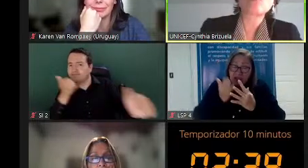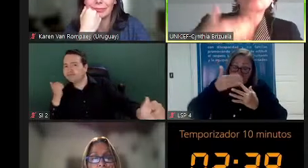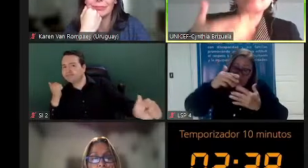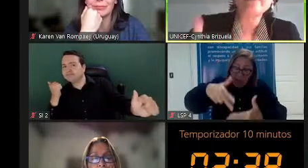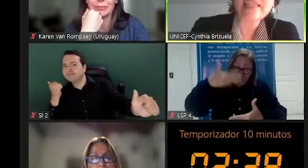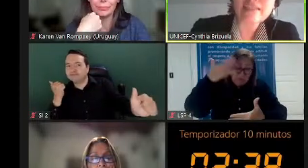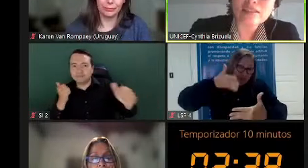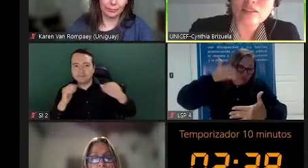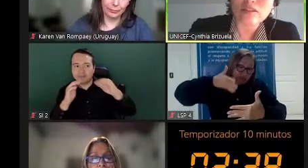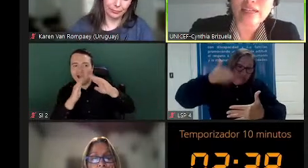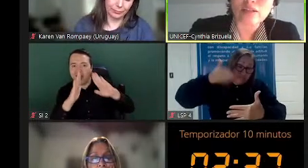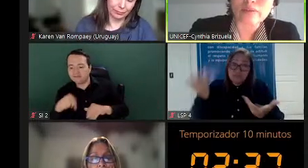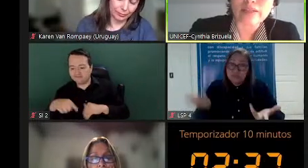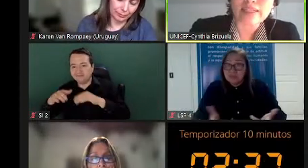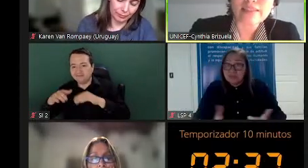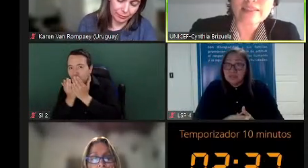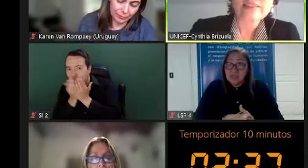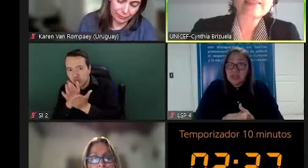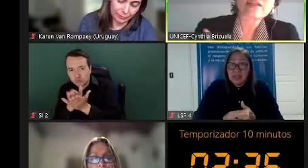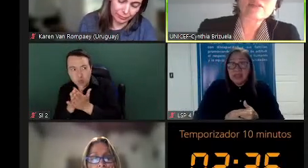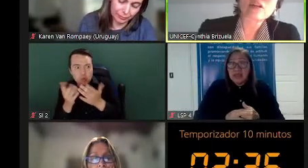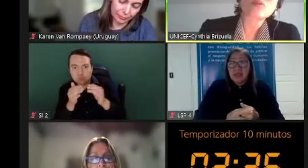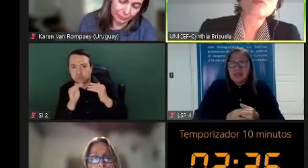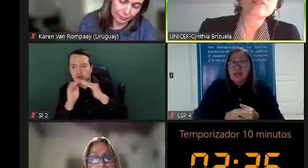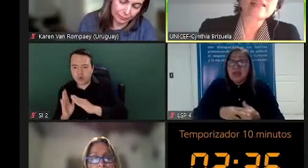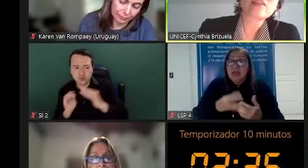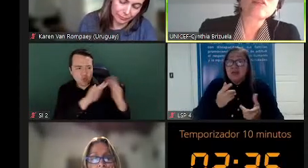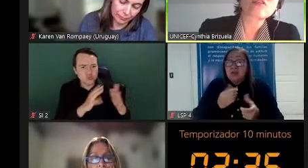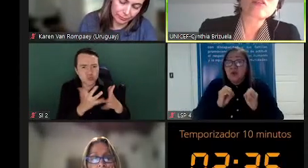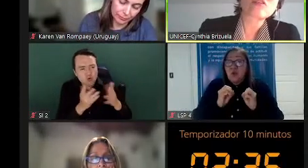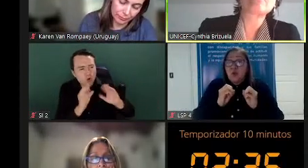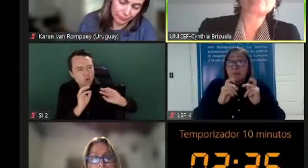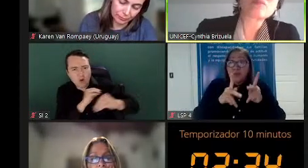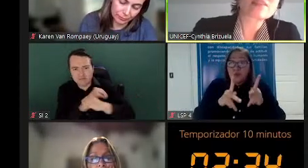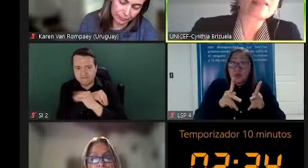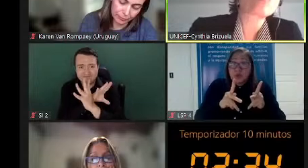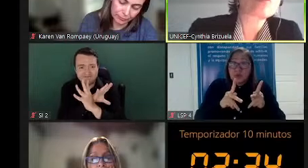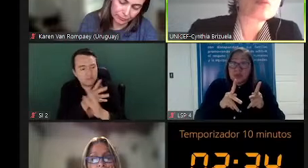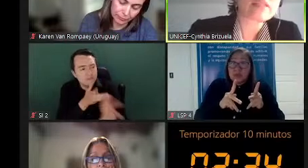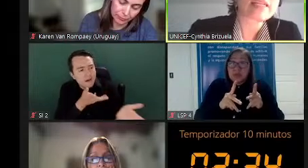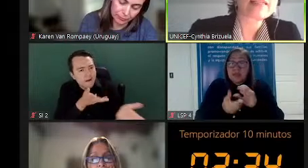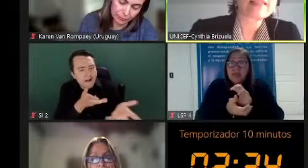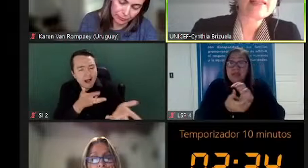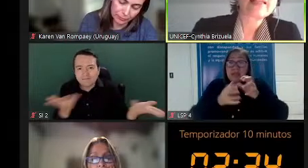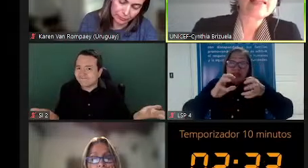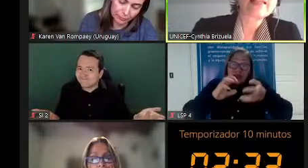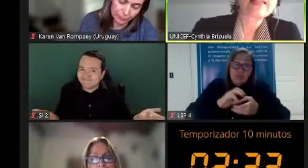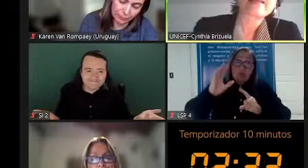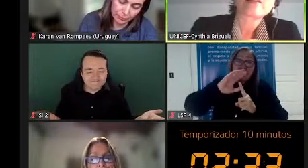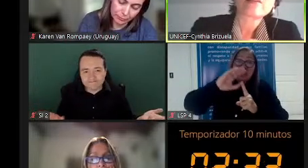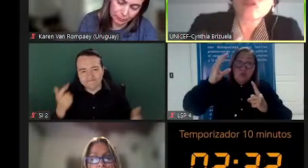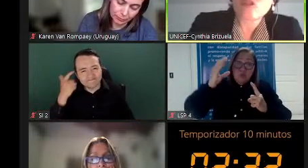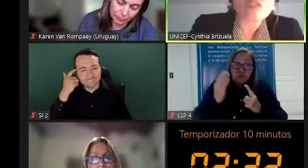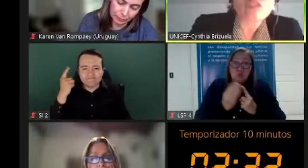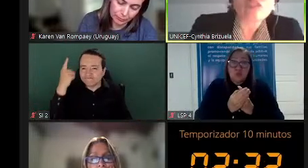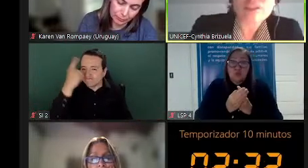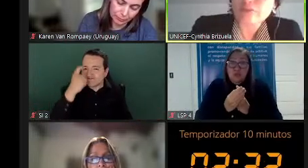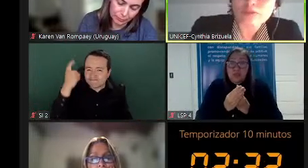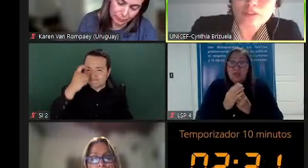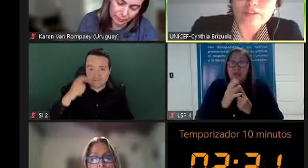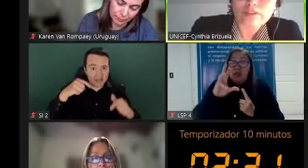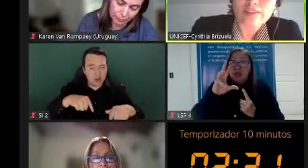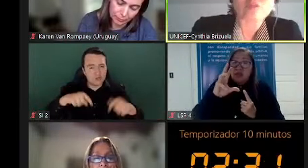also an opportunity as now that we are going back to school this can be an opportunity where we change this